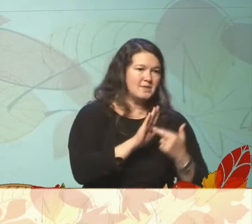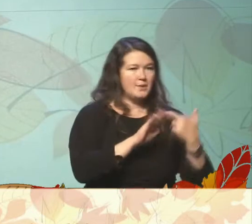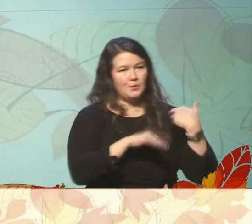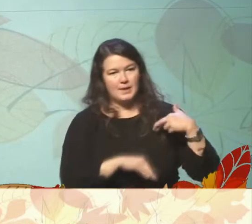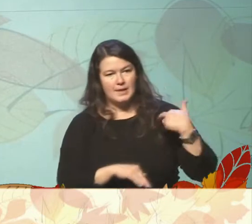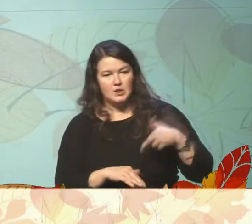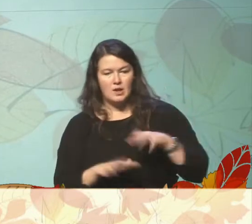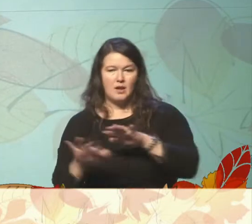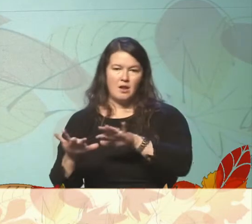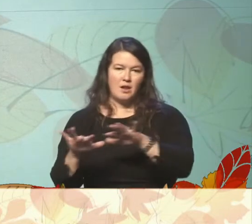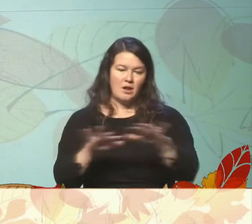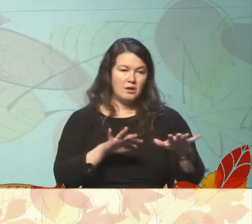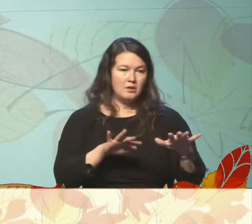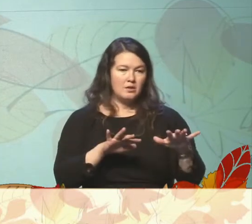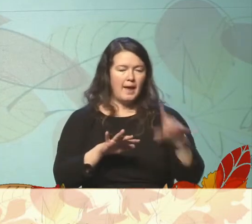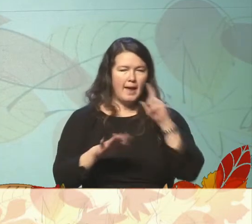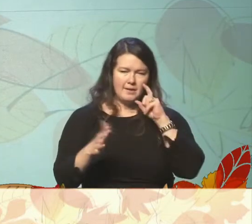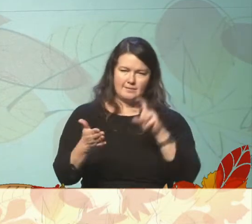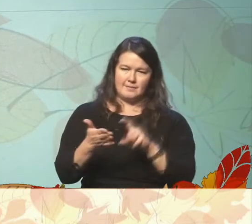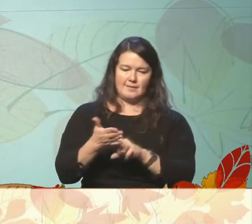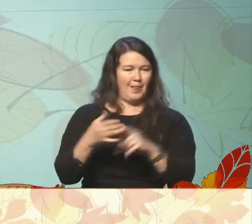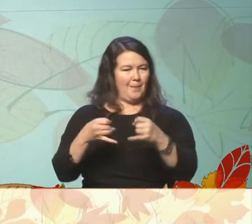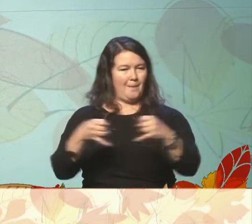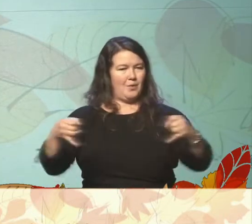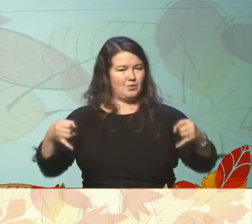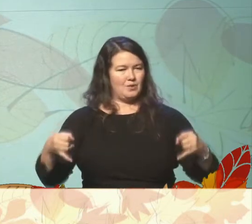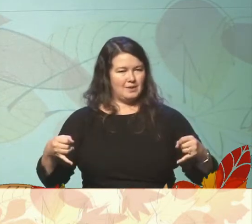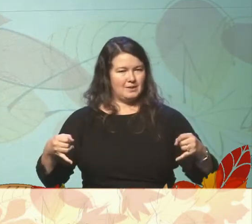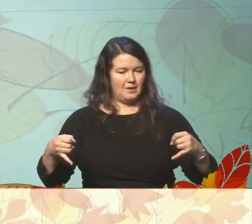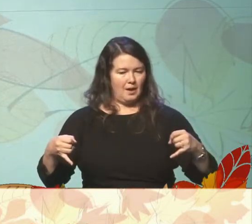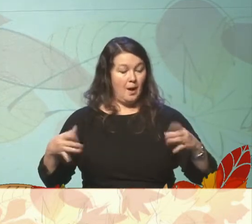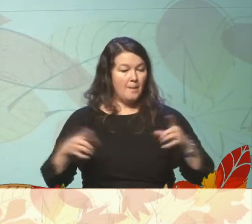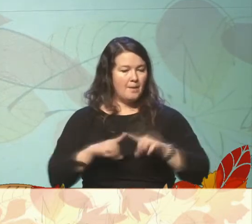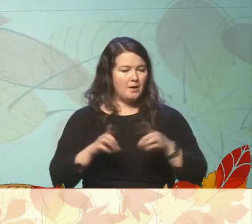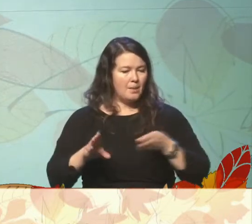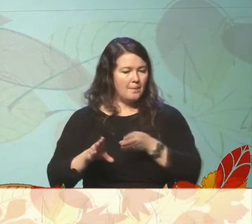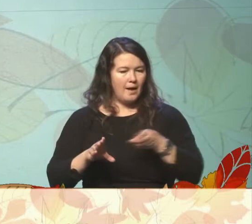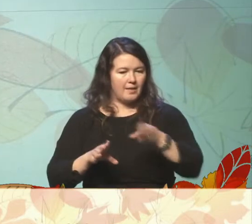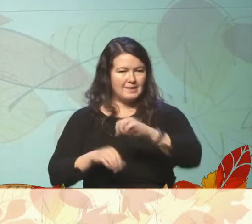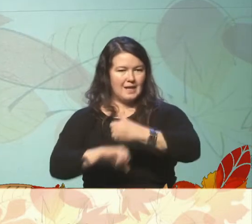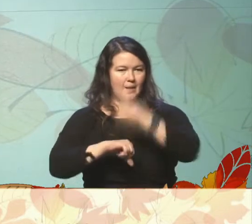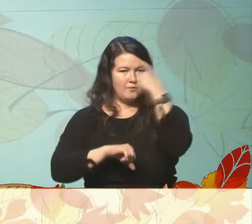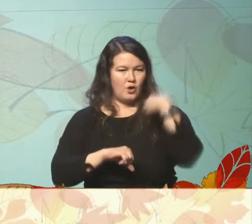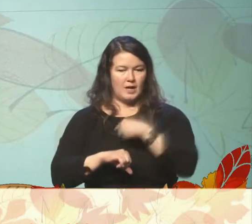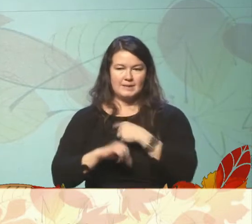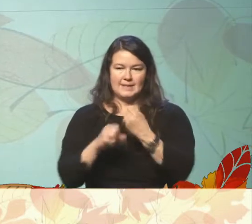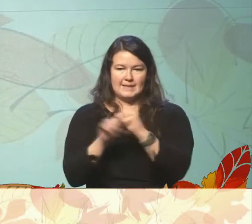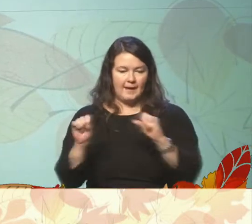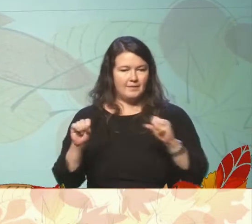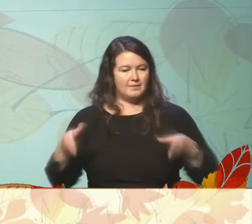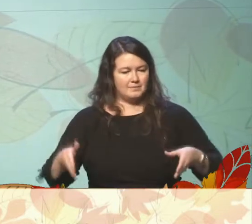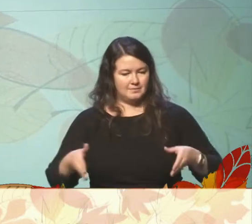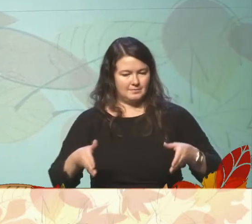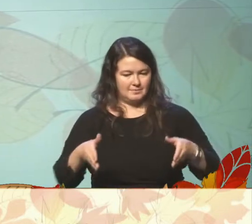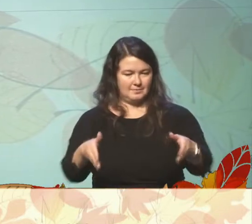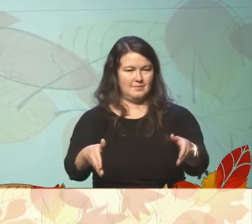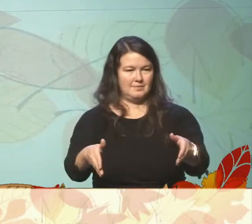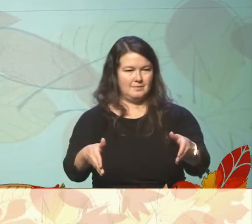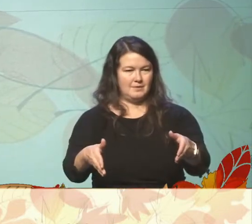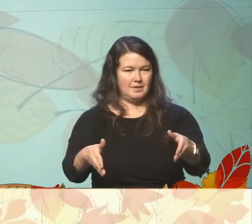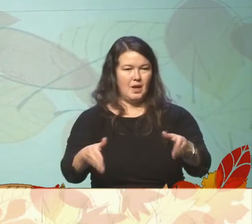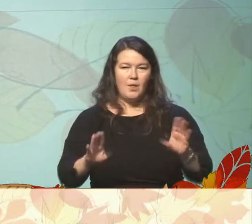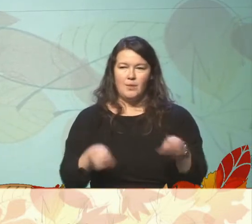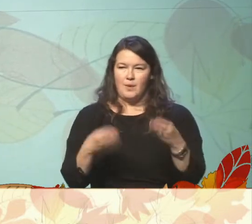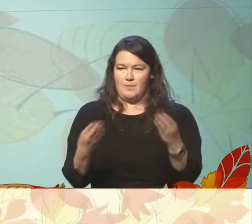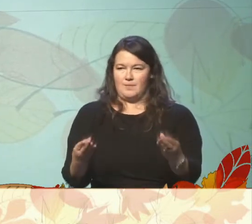religion, and recognize boundaries and recognize pathways that get set up for us that are safe, that are right, that produce a just